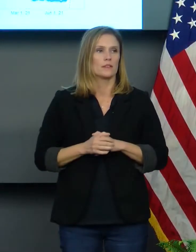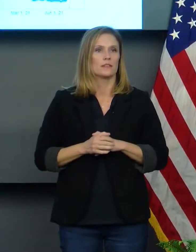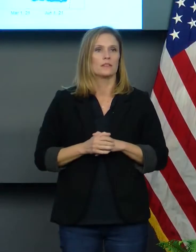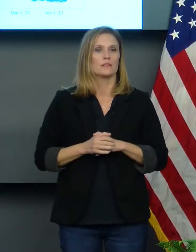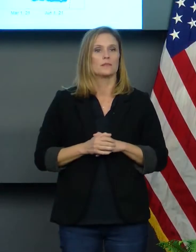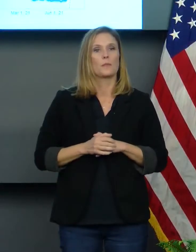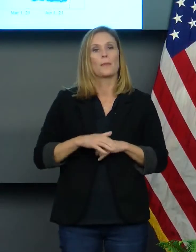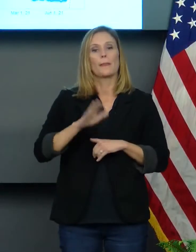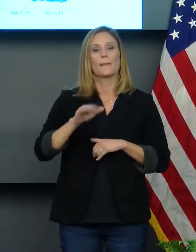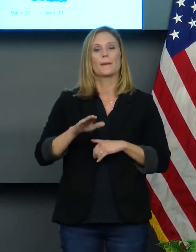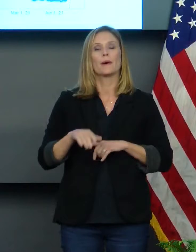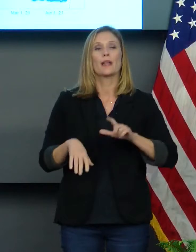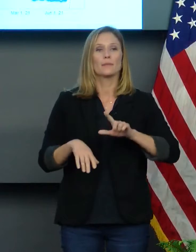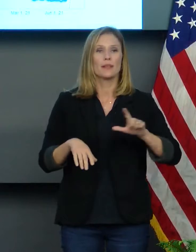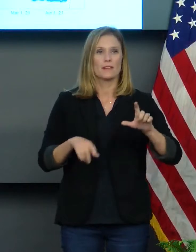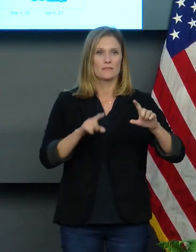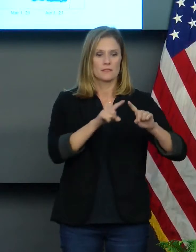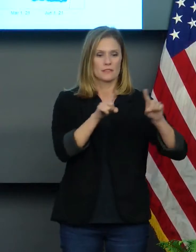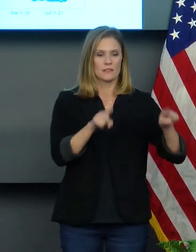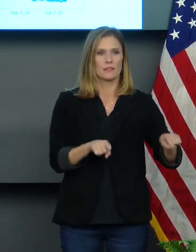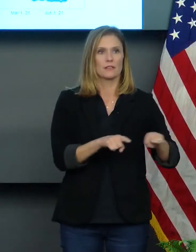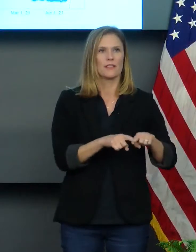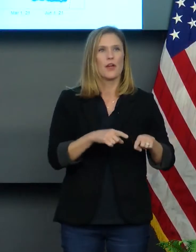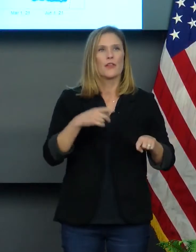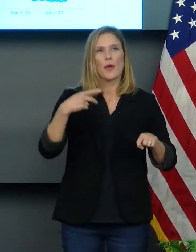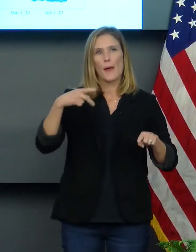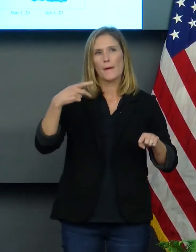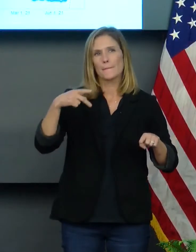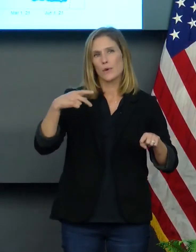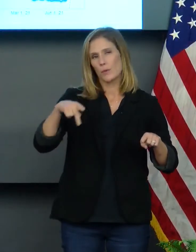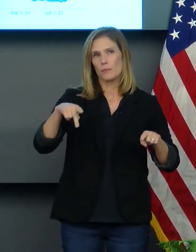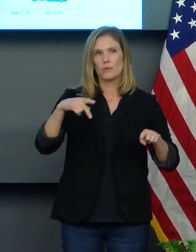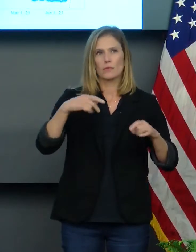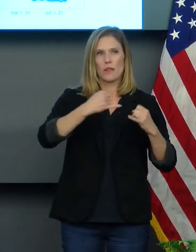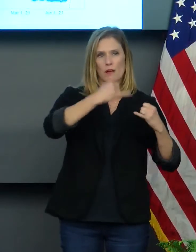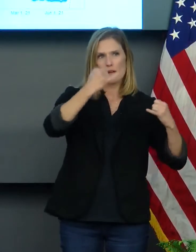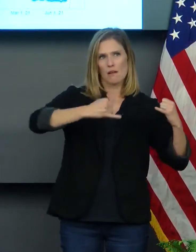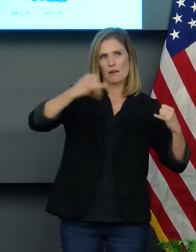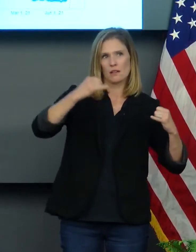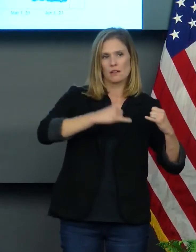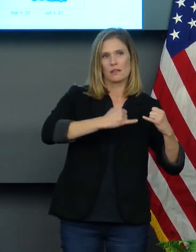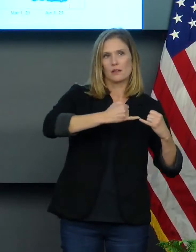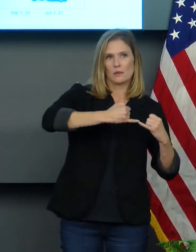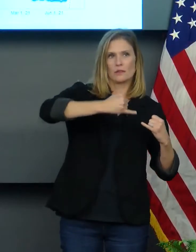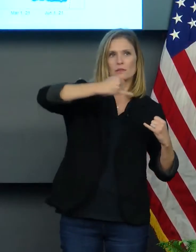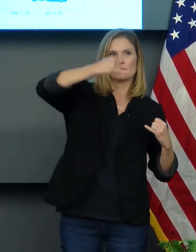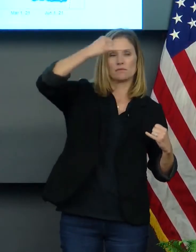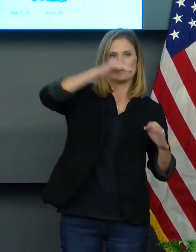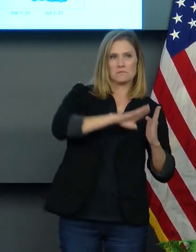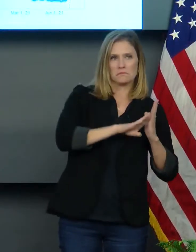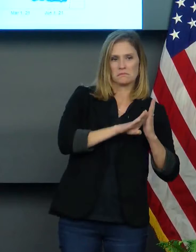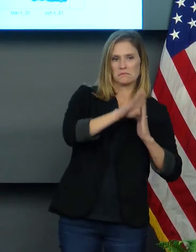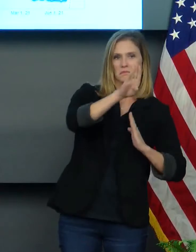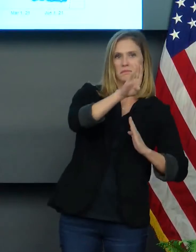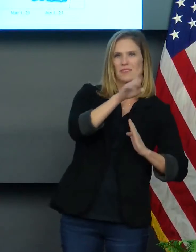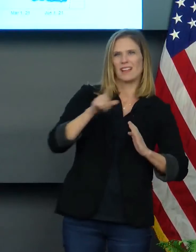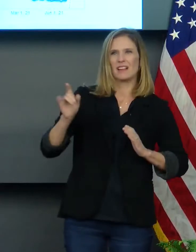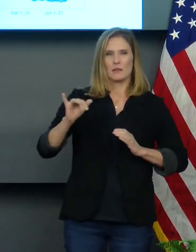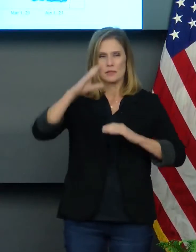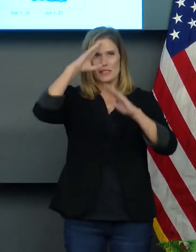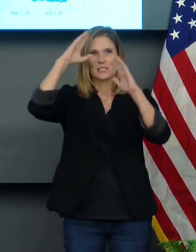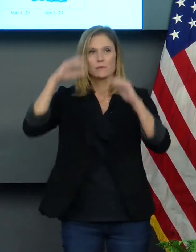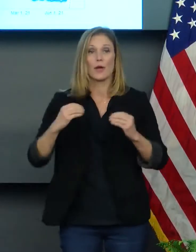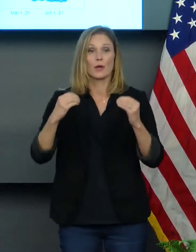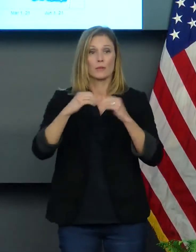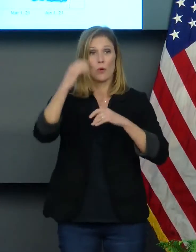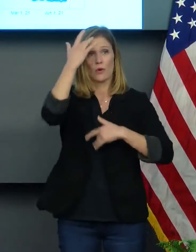bottom left hand, you'll see on that purple line testing volume going up quite considerably, as one might expect. As more